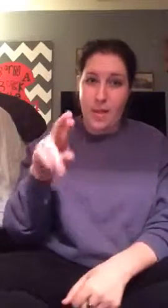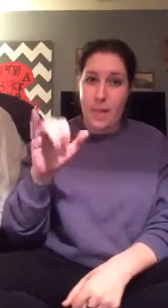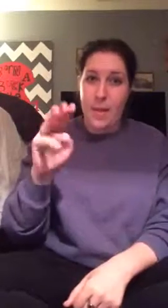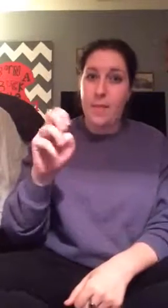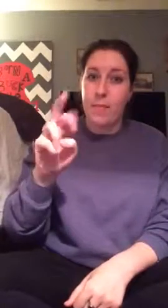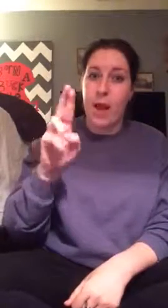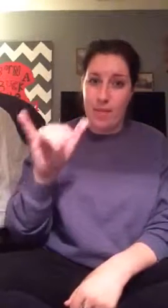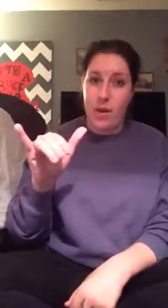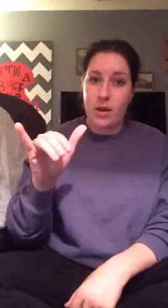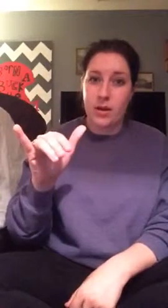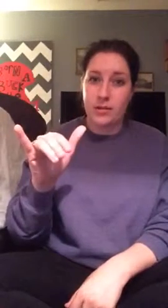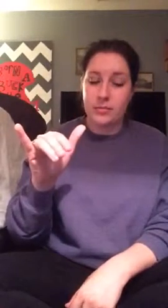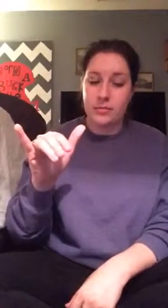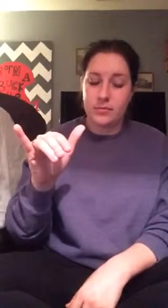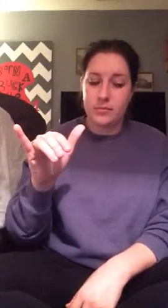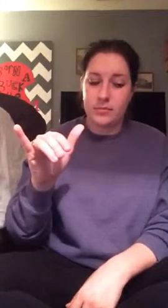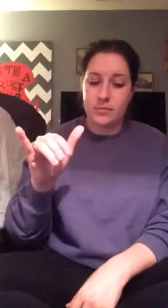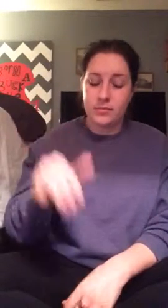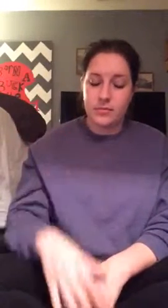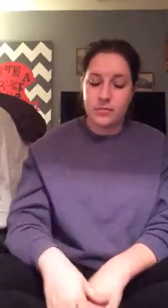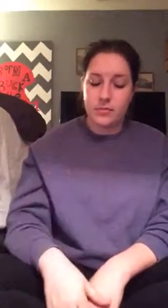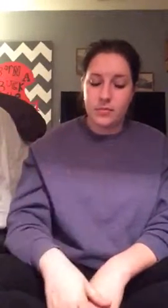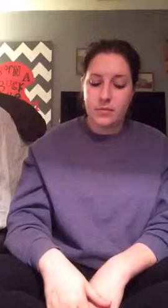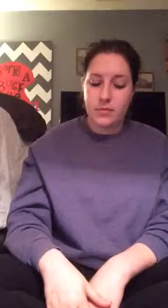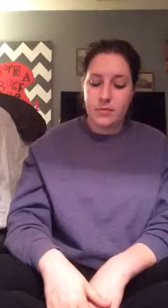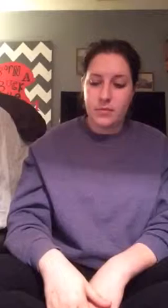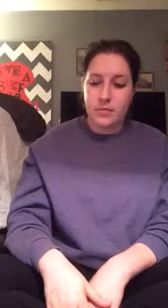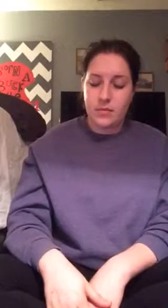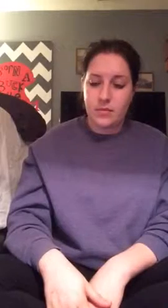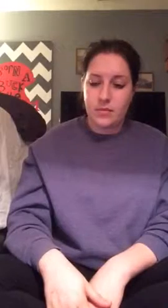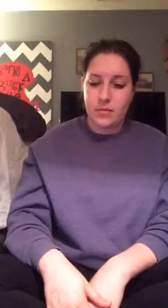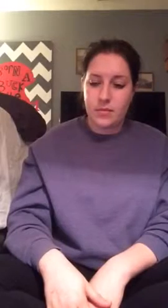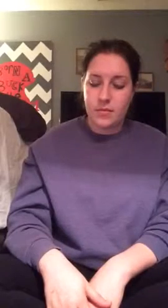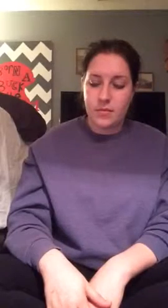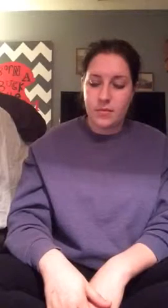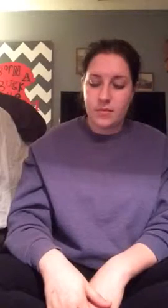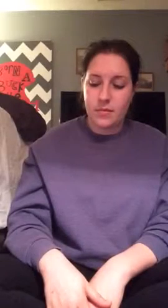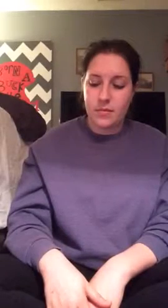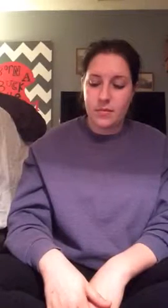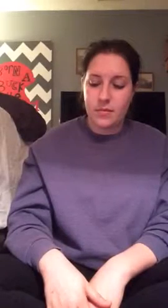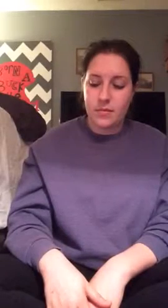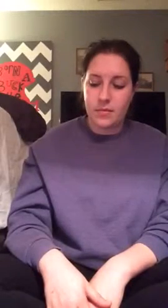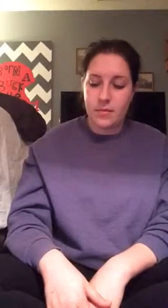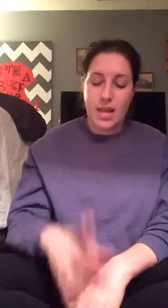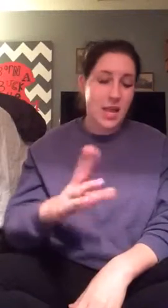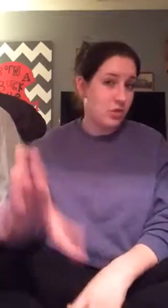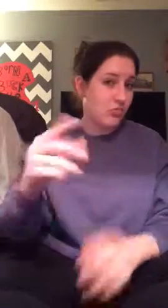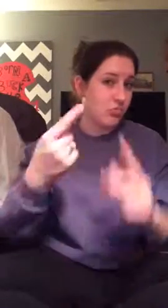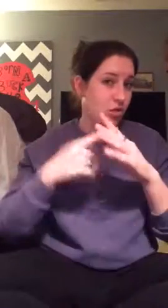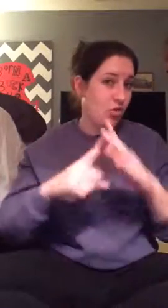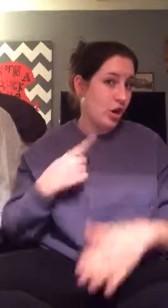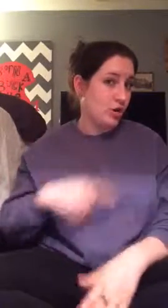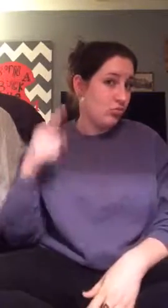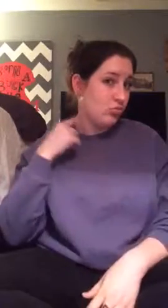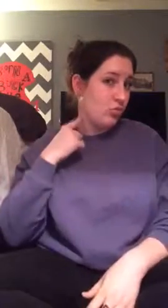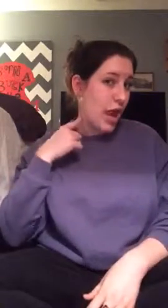there is pyramidal system that go and decussate at the level of the brainstem, and then the cranial nerves from there go